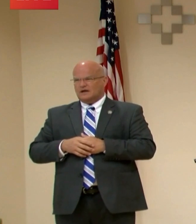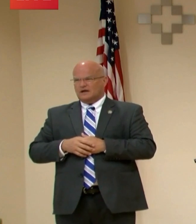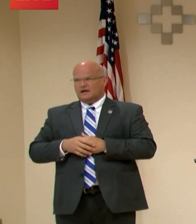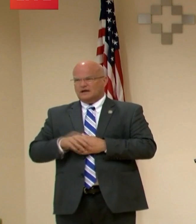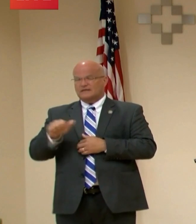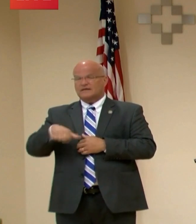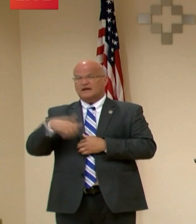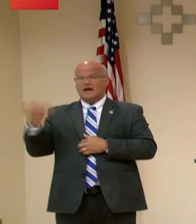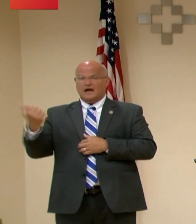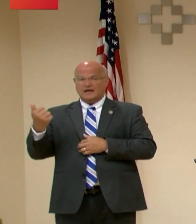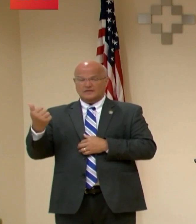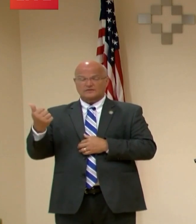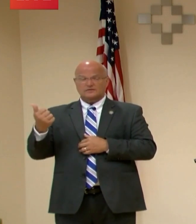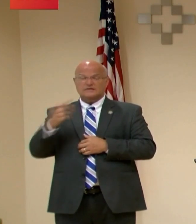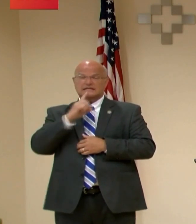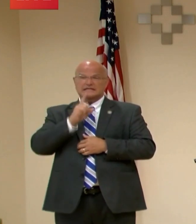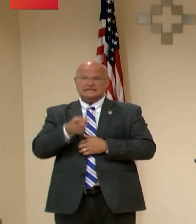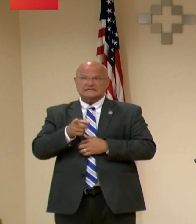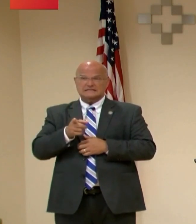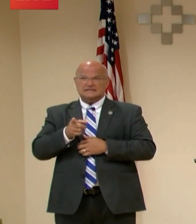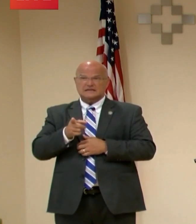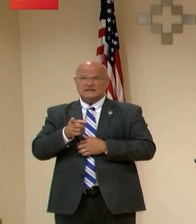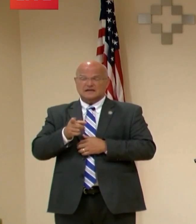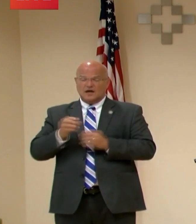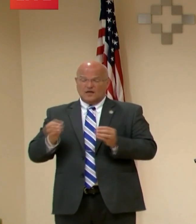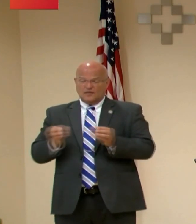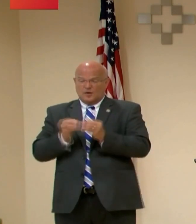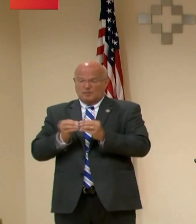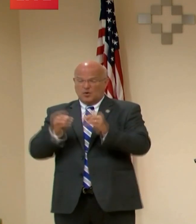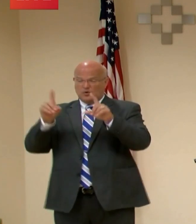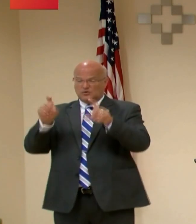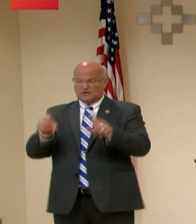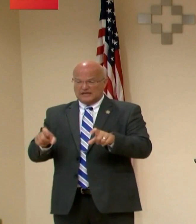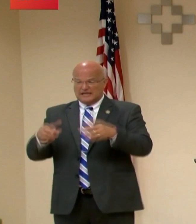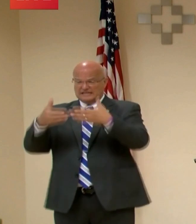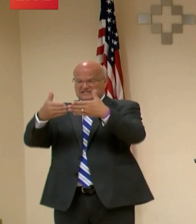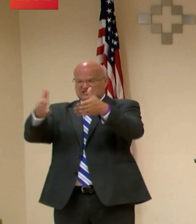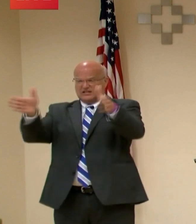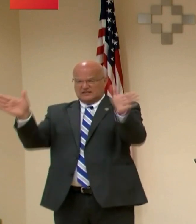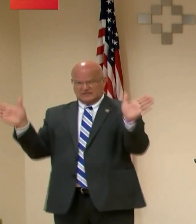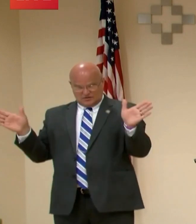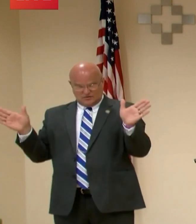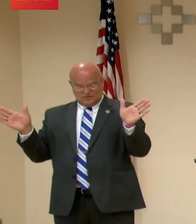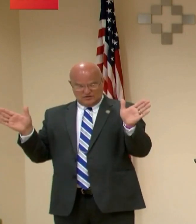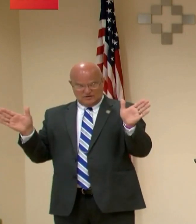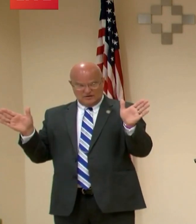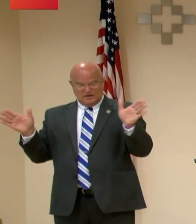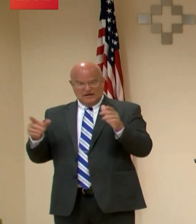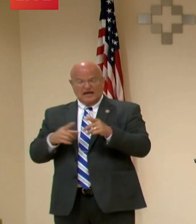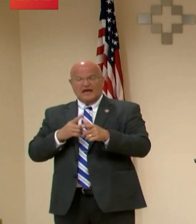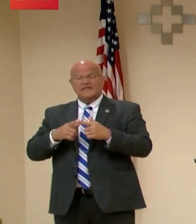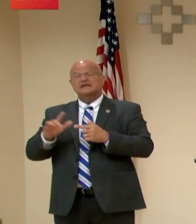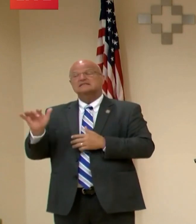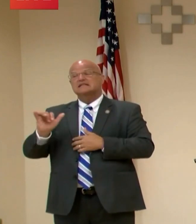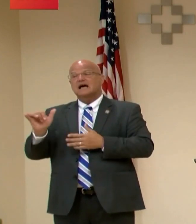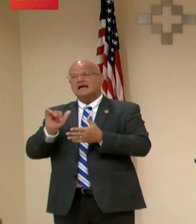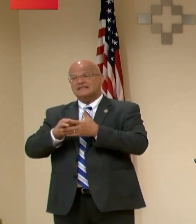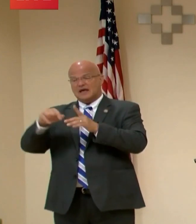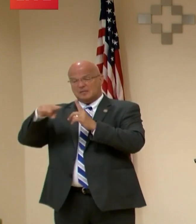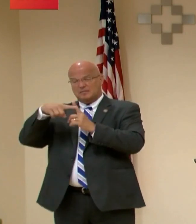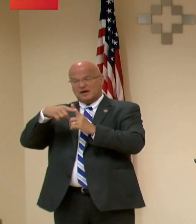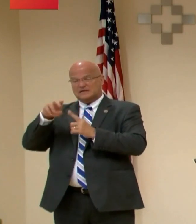The other side of the equation is the more you test to the general population, then it's likely that